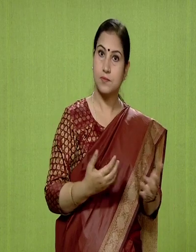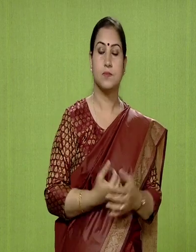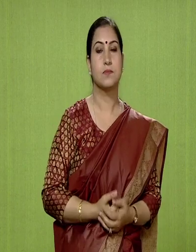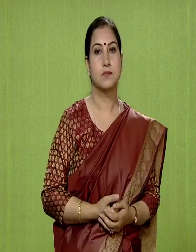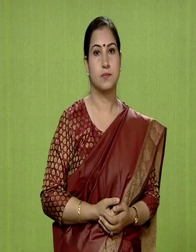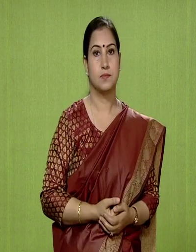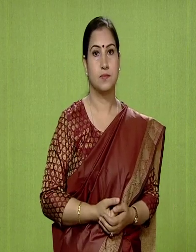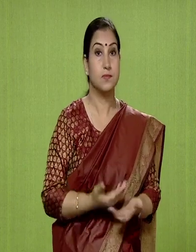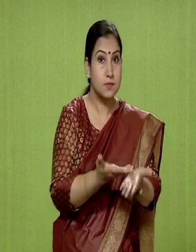Dear learners,